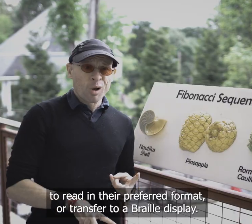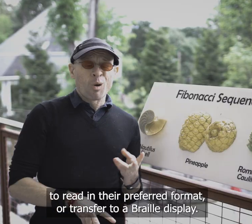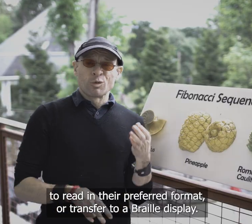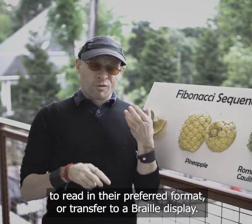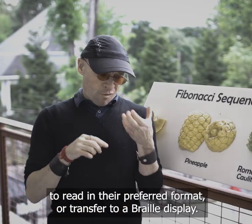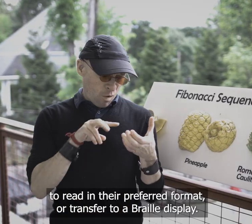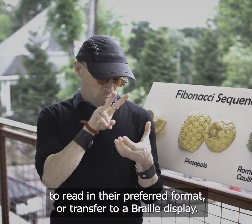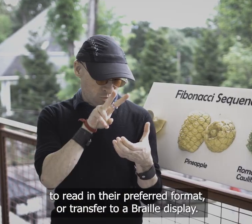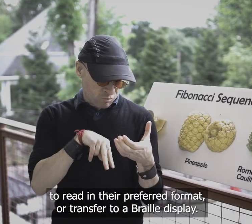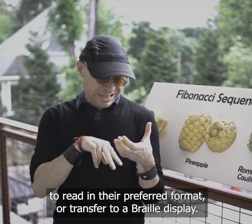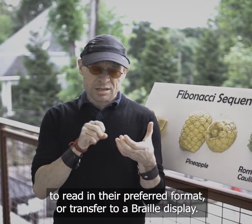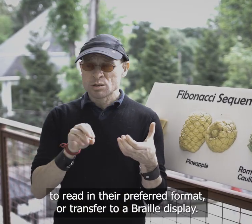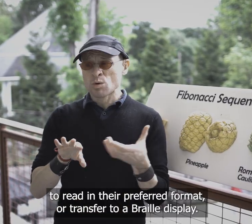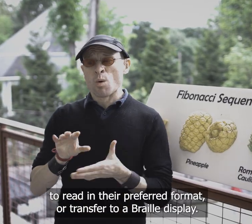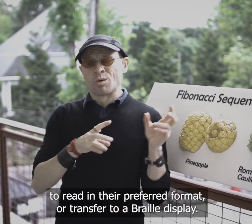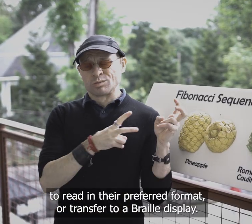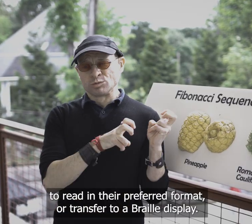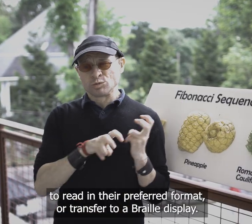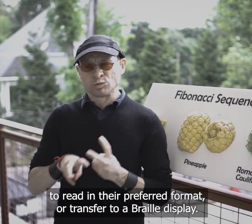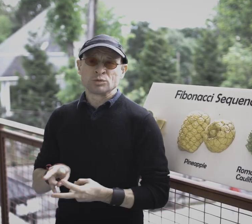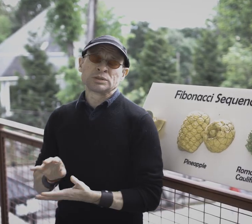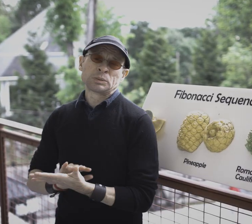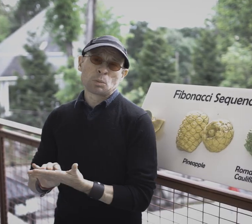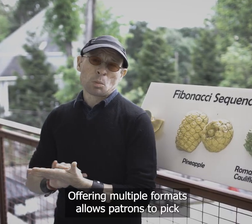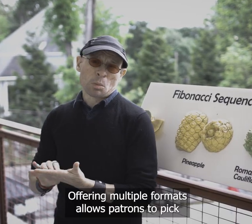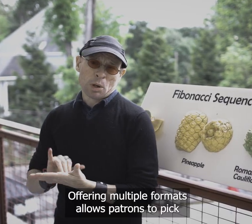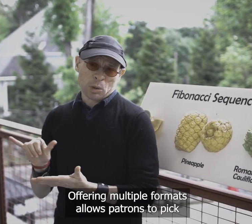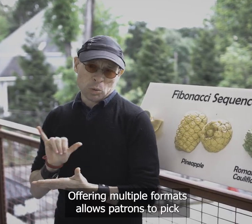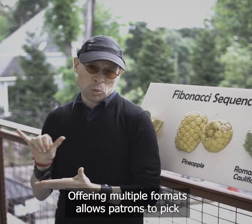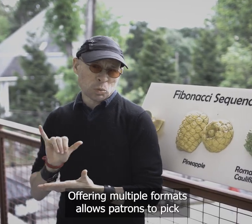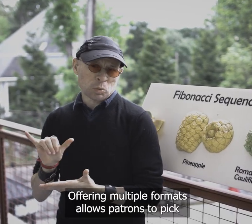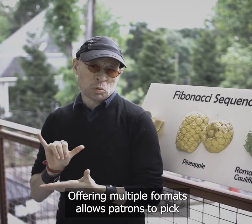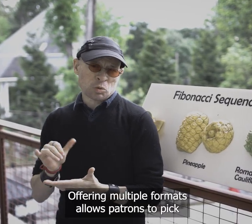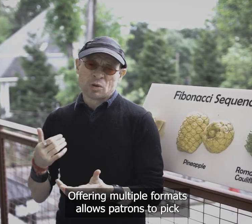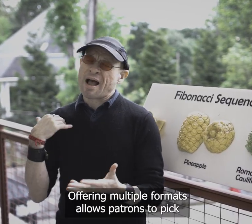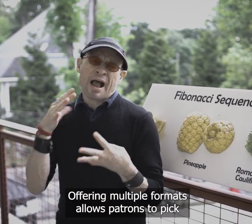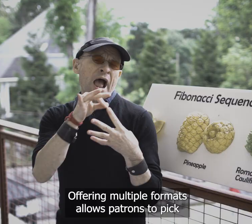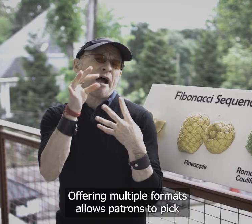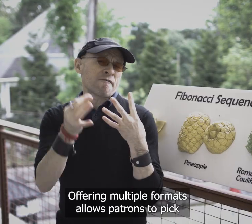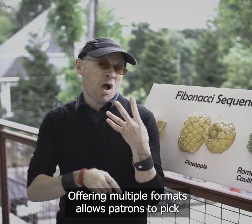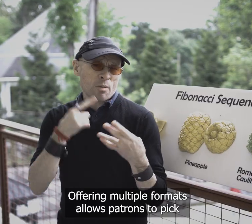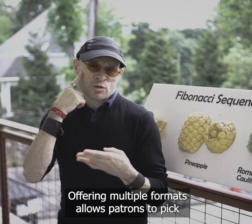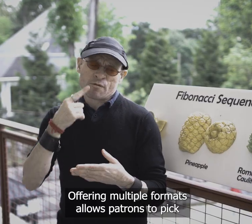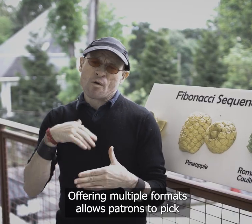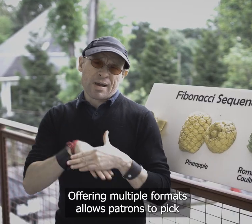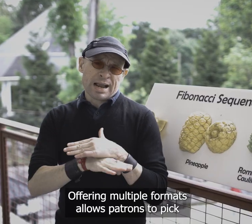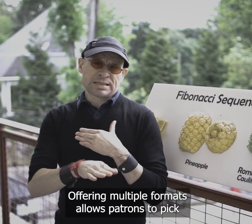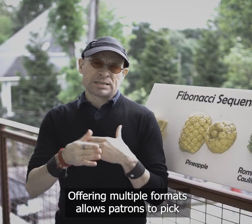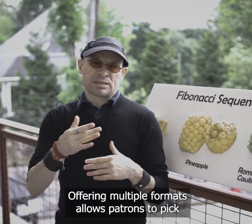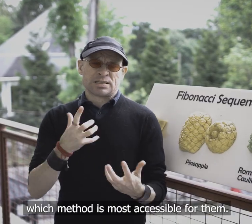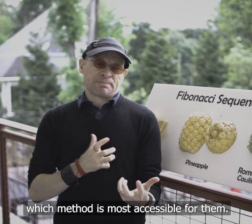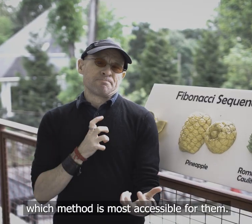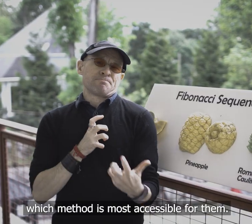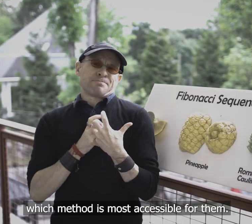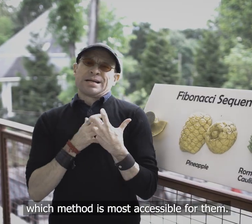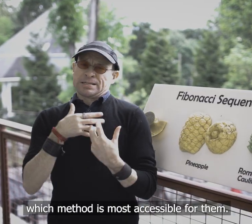or transfer to a braille display. Offering multiple formats allows patrons to pick which method is